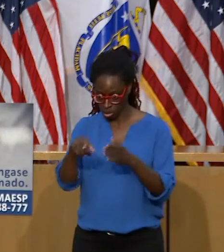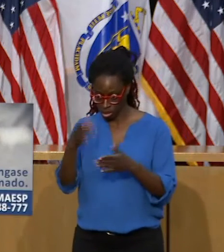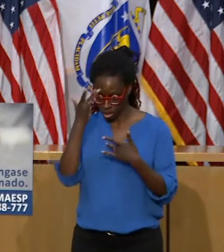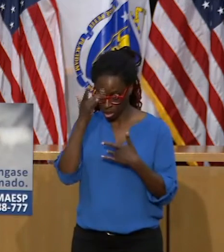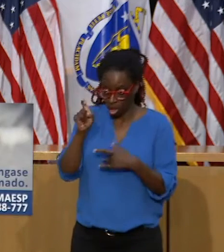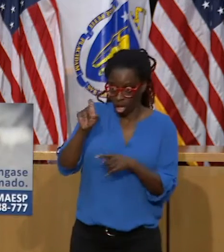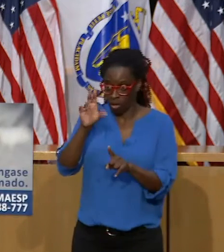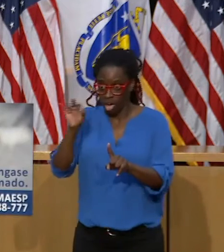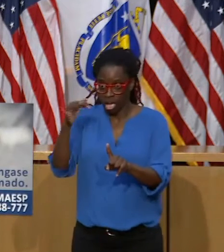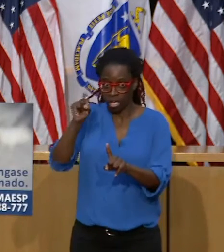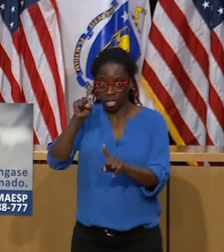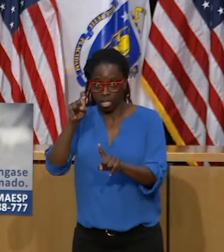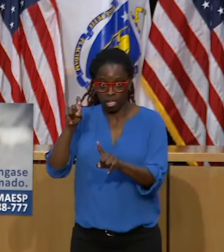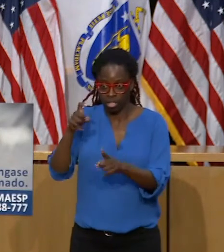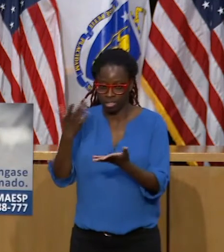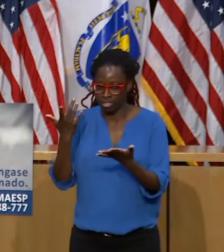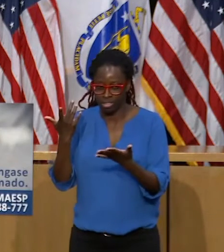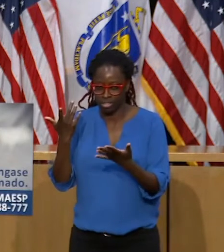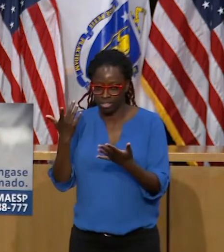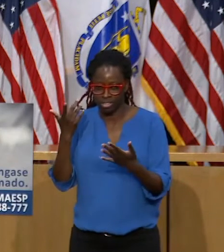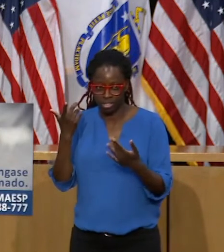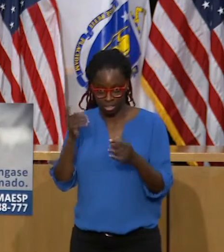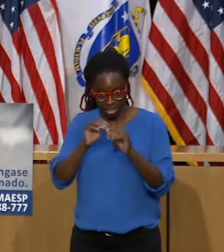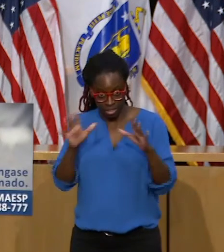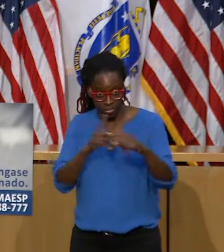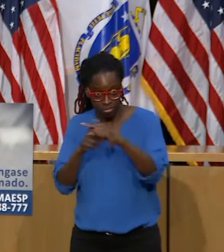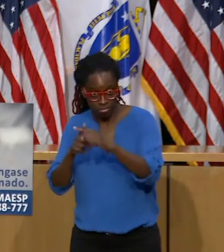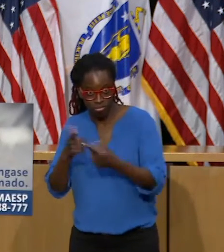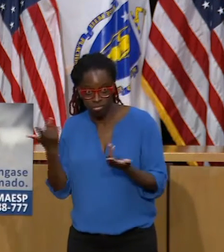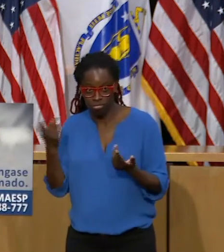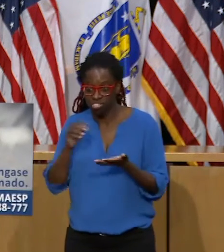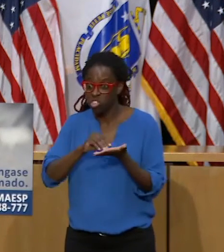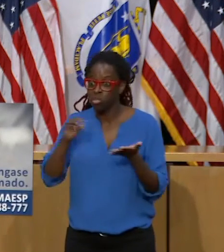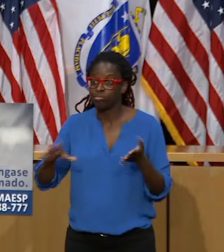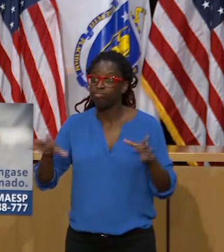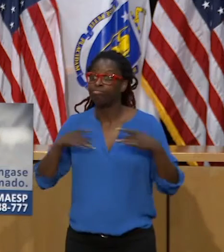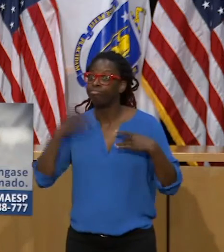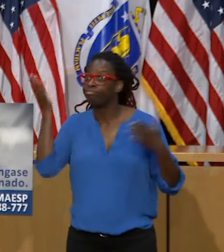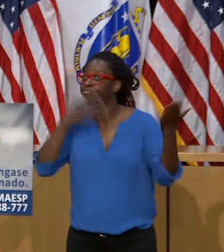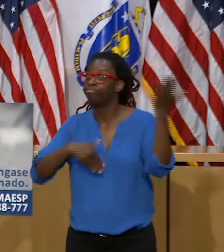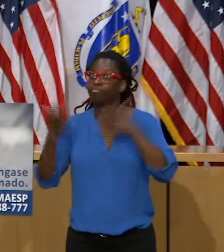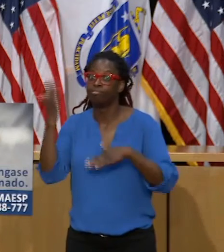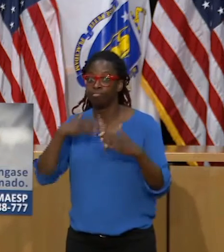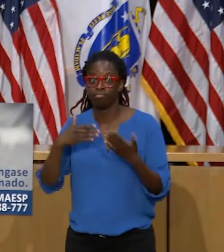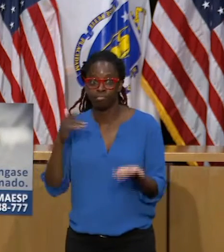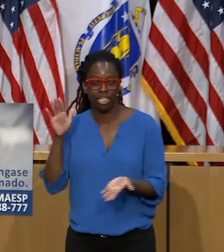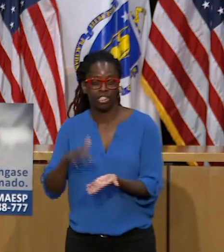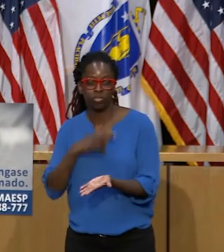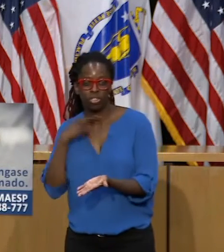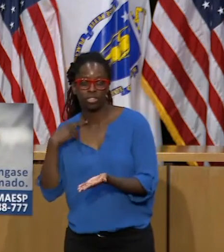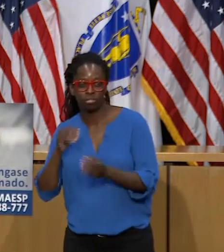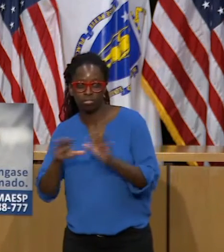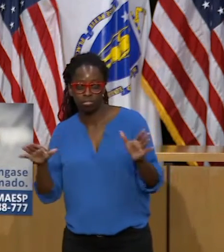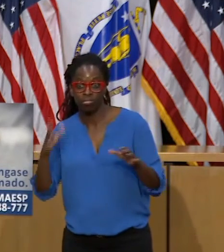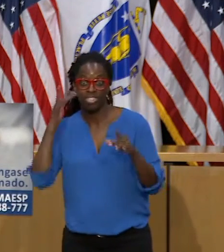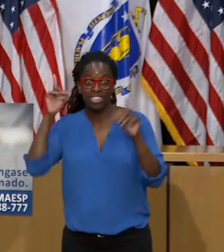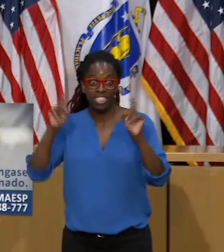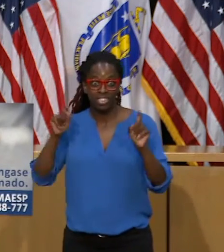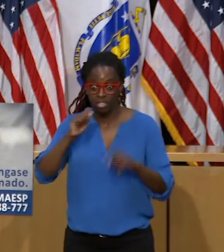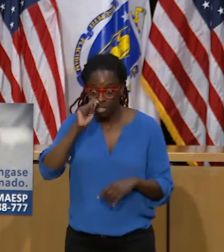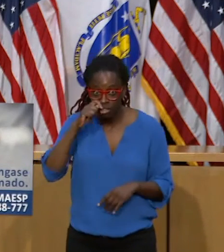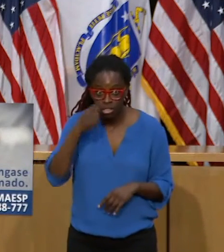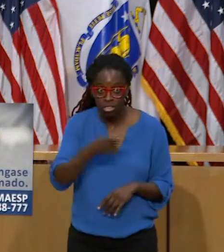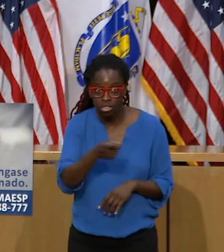ever become symptomatic. They will test negative because they don't have a temperature. Many other